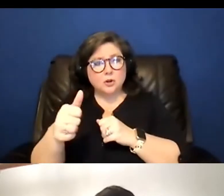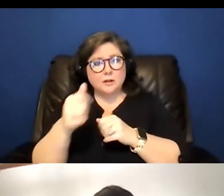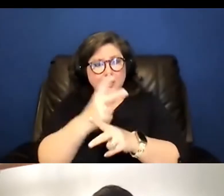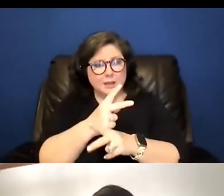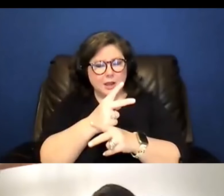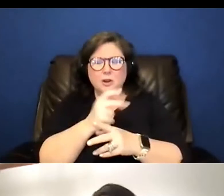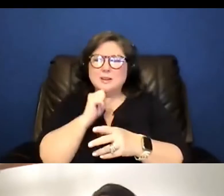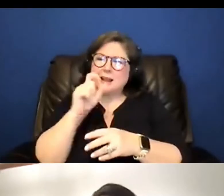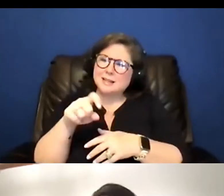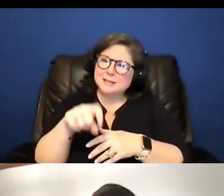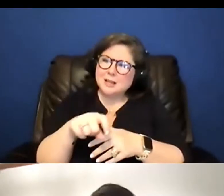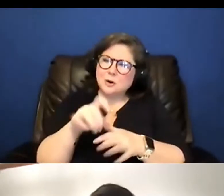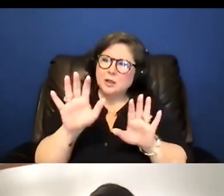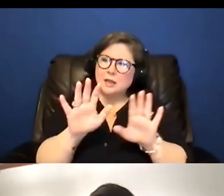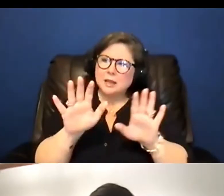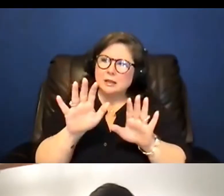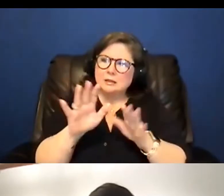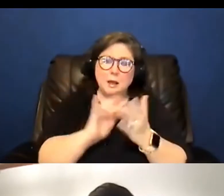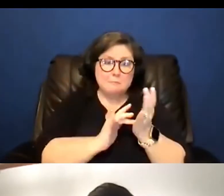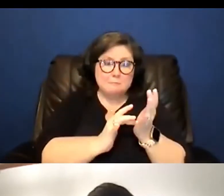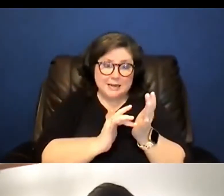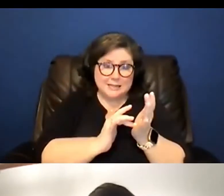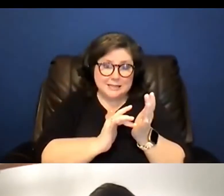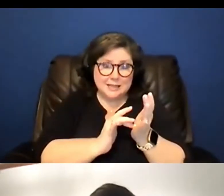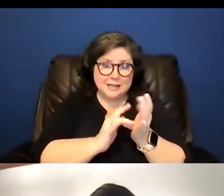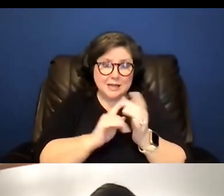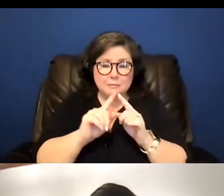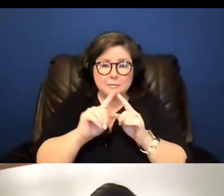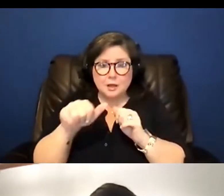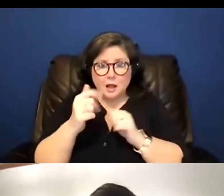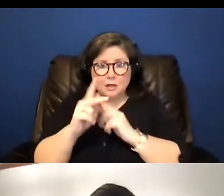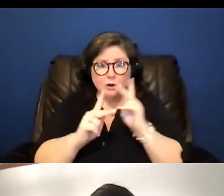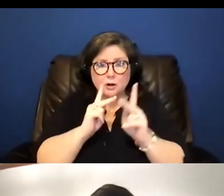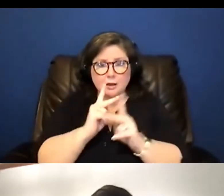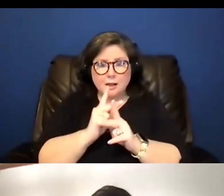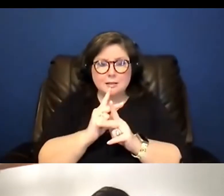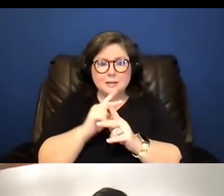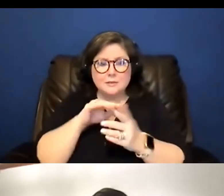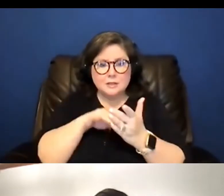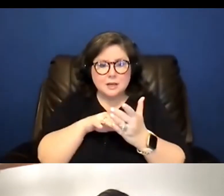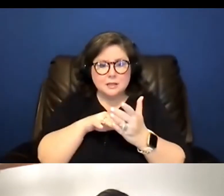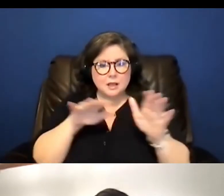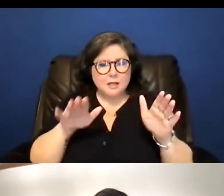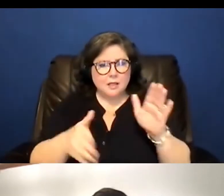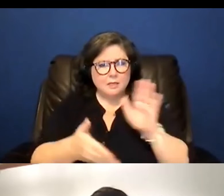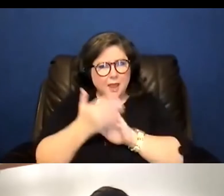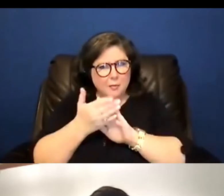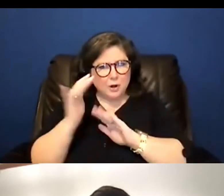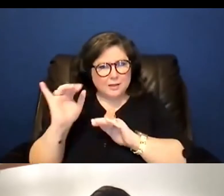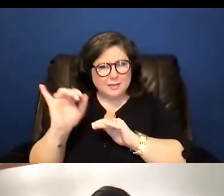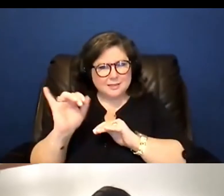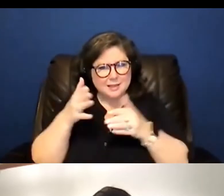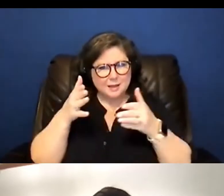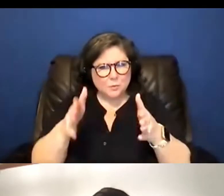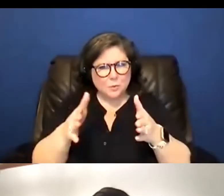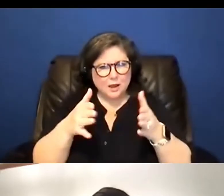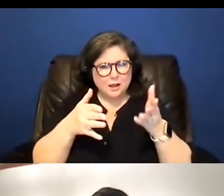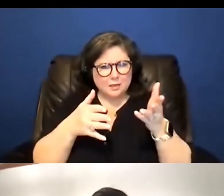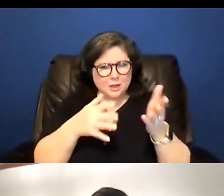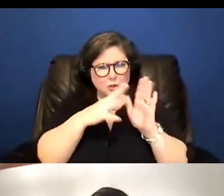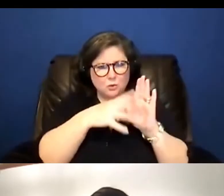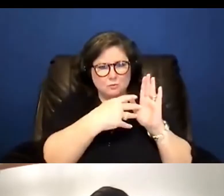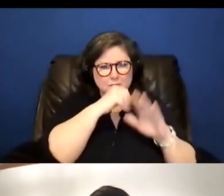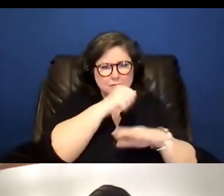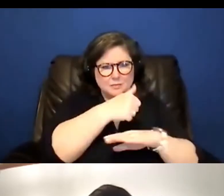necessarily having a medication, but other types of studies. Do they operate in the same way as you had outlined with the